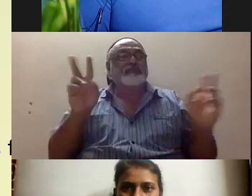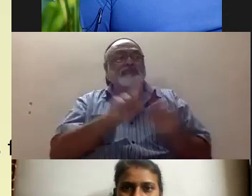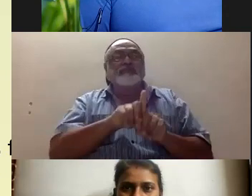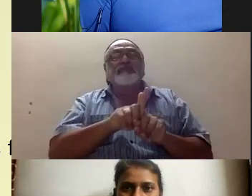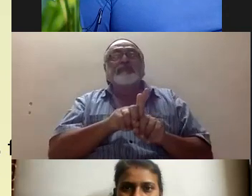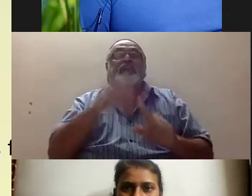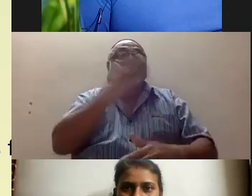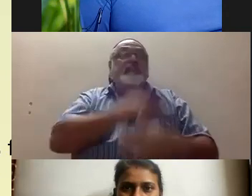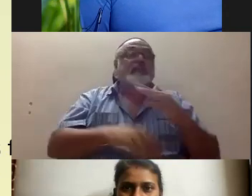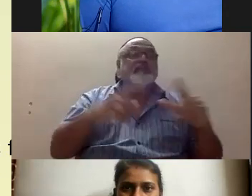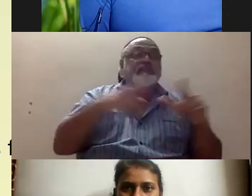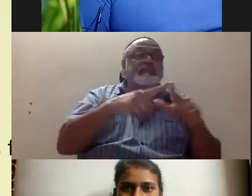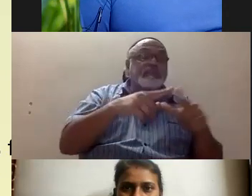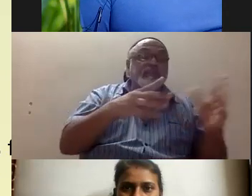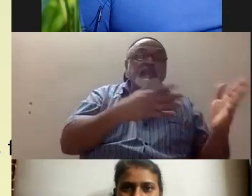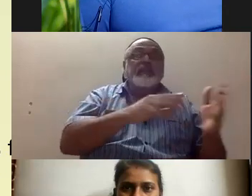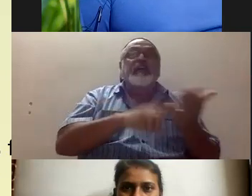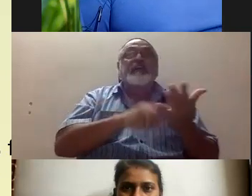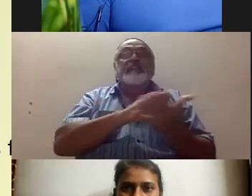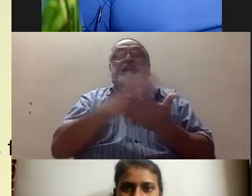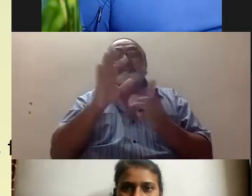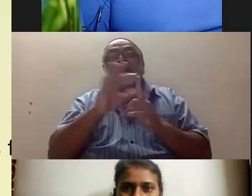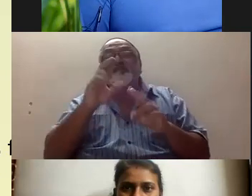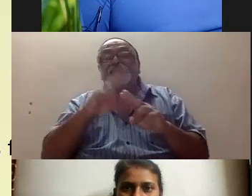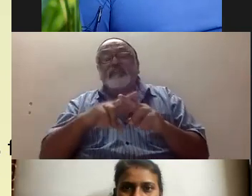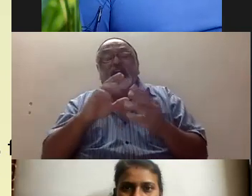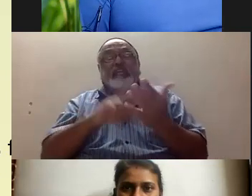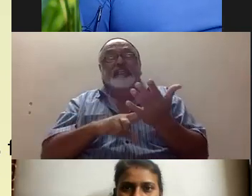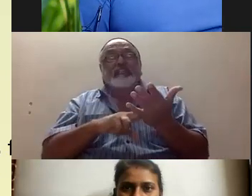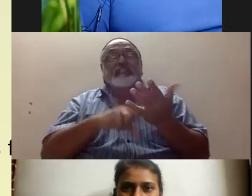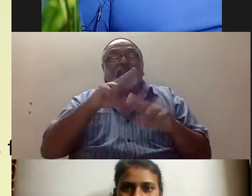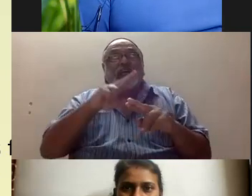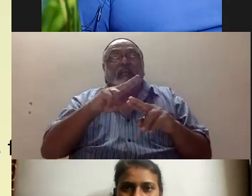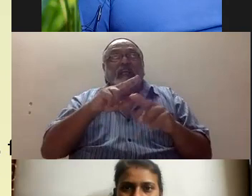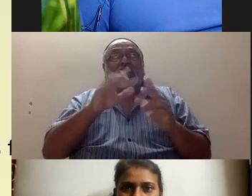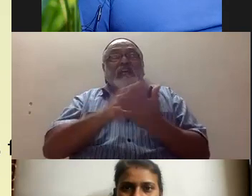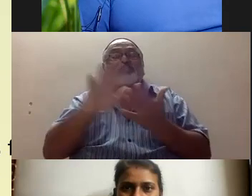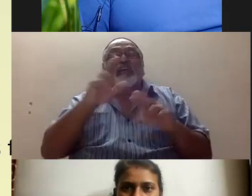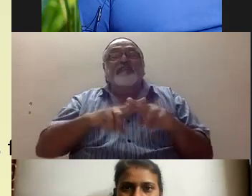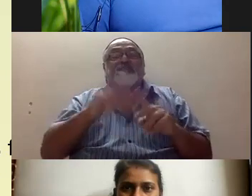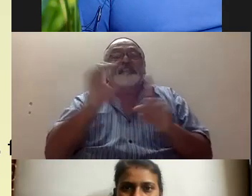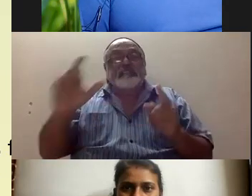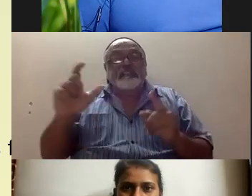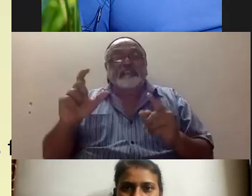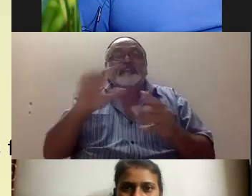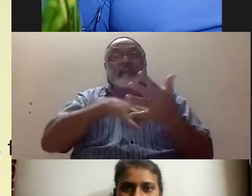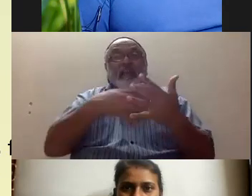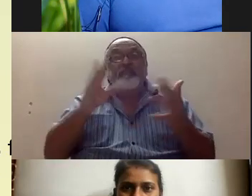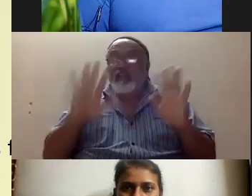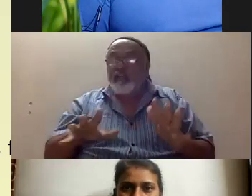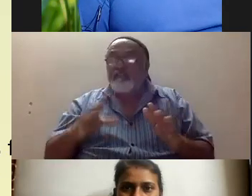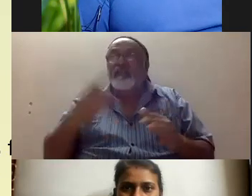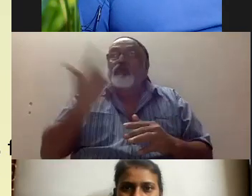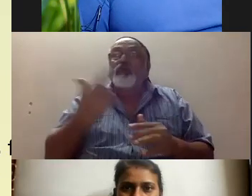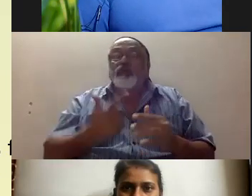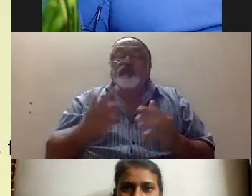and the policies like, you know, NHBC ke schemes hain ya bahut aur anya schemes bhi hain. This may you can partner with them and strengthen their